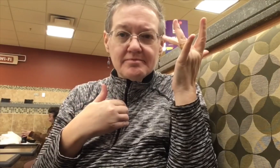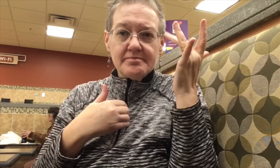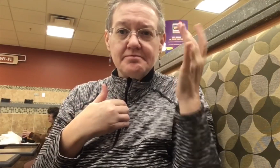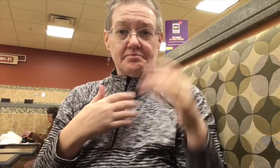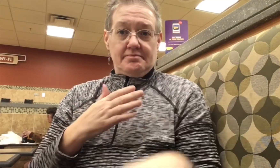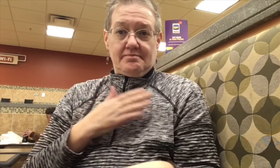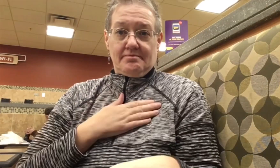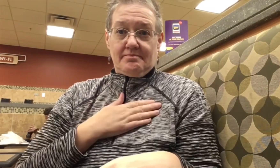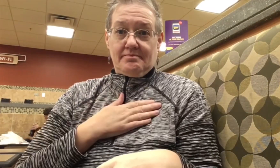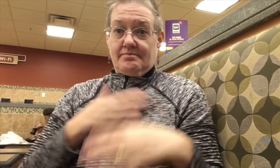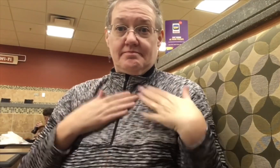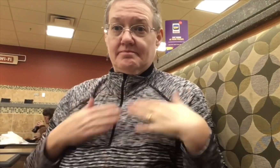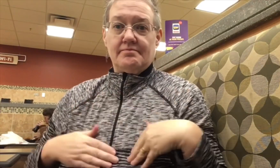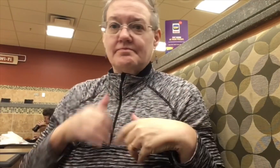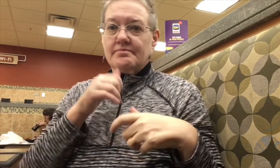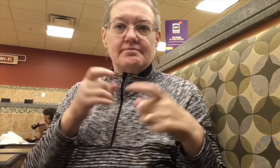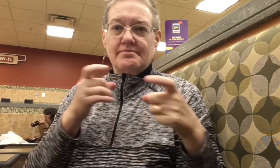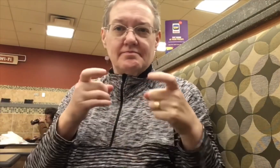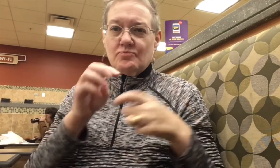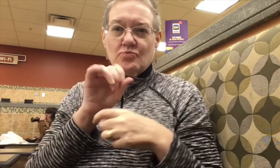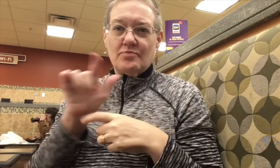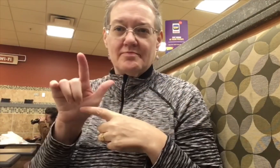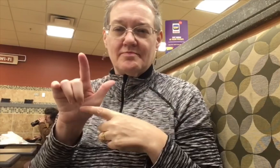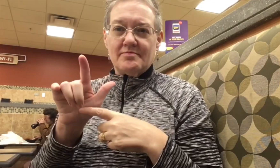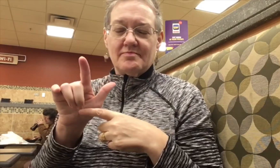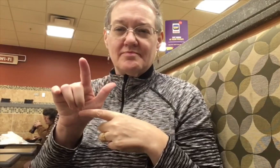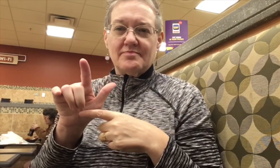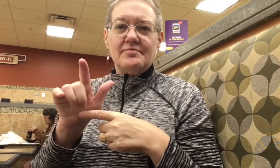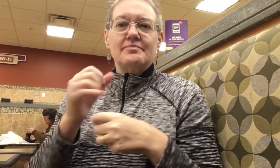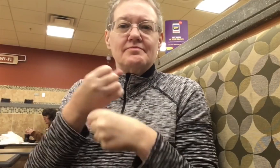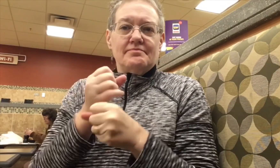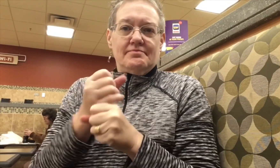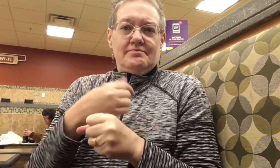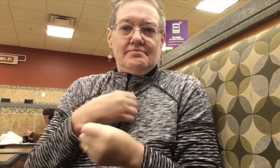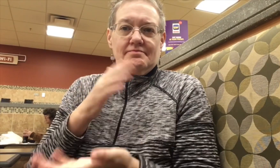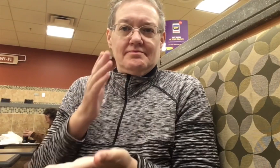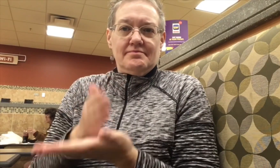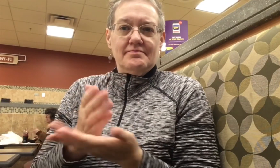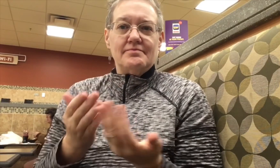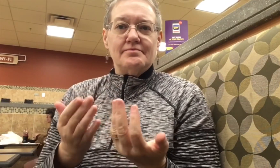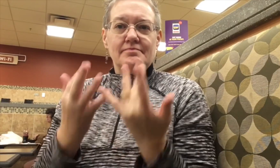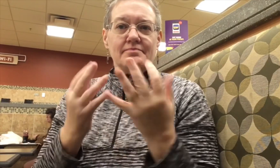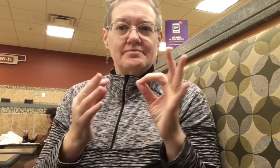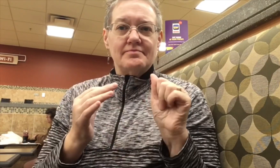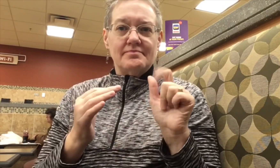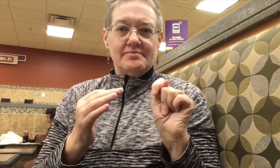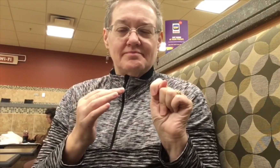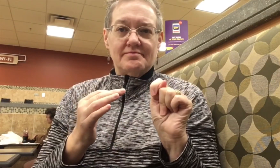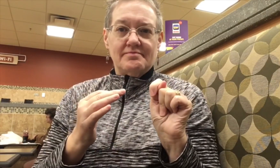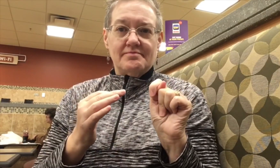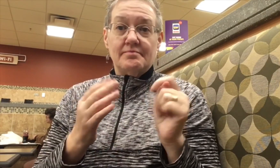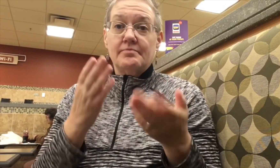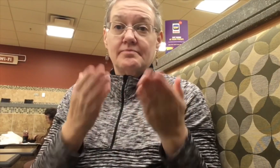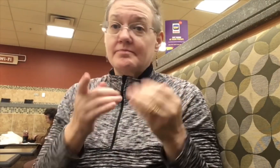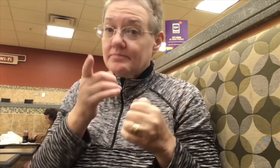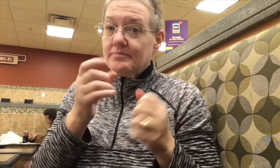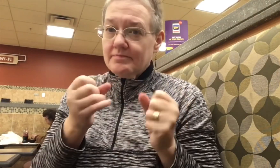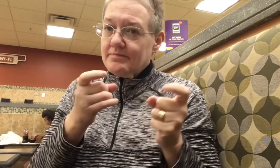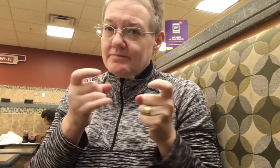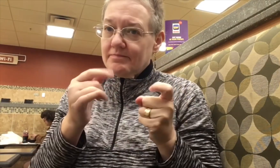in the ingredients? Because my body doesn't handle sugar well. It makes me stop burning fat. Maybe